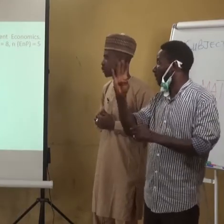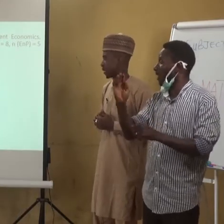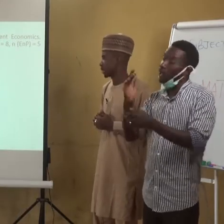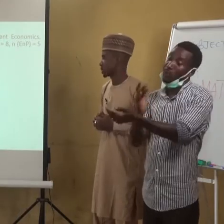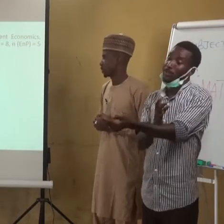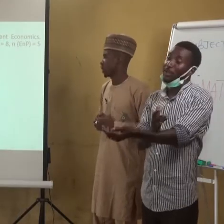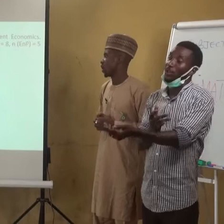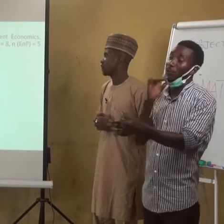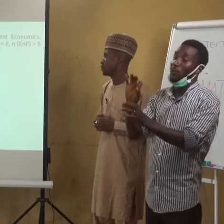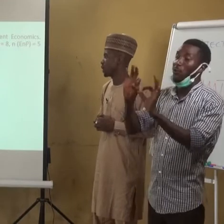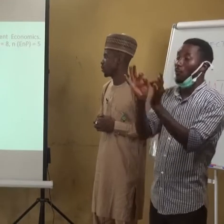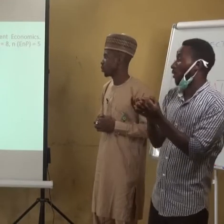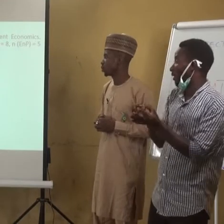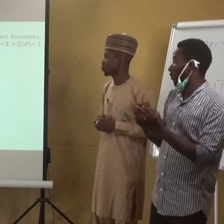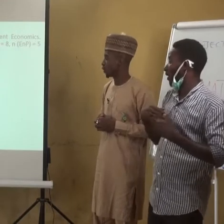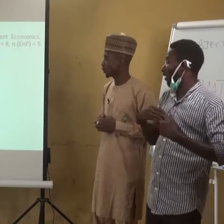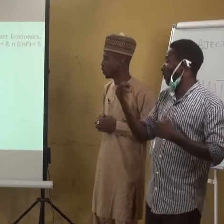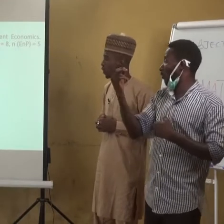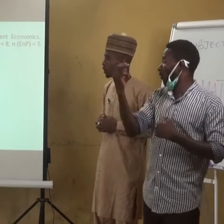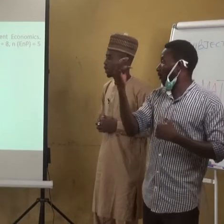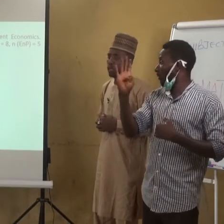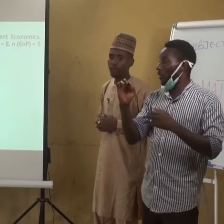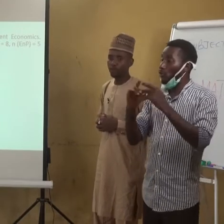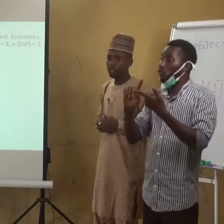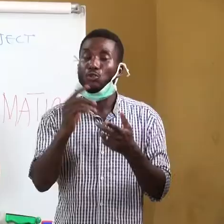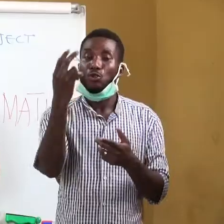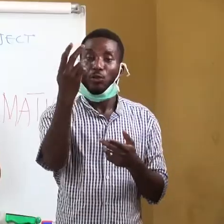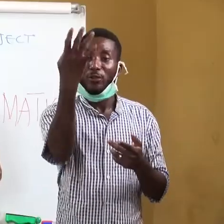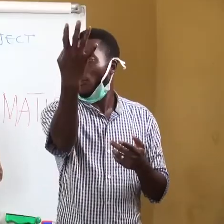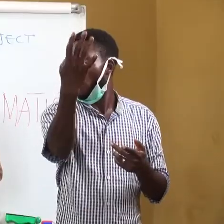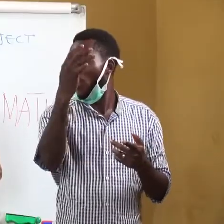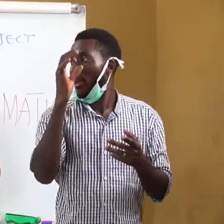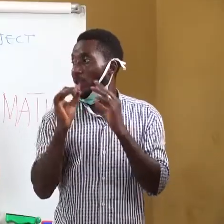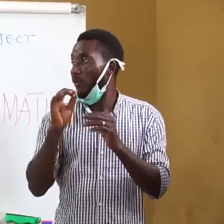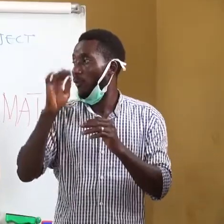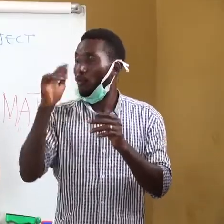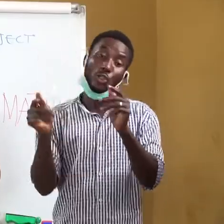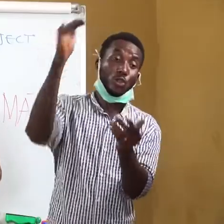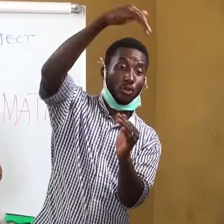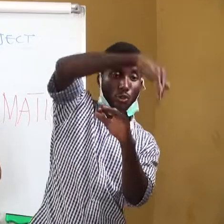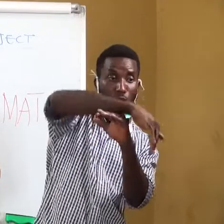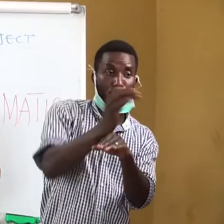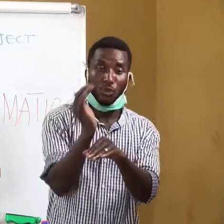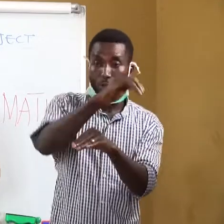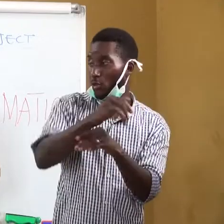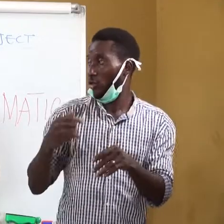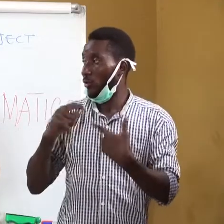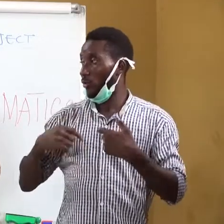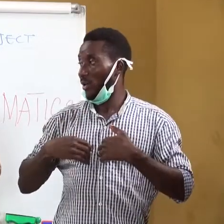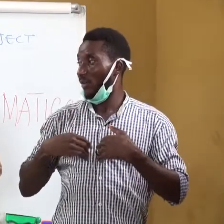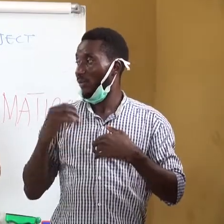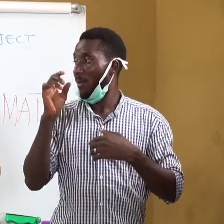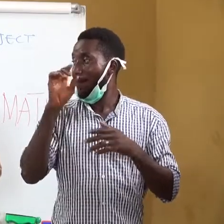the subjects. We have B equals to 24. If 14 cross the equality sign to the right hand side, we will have minus